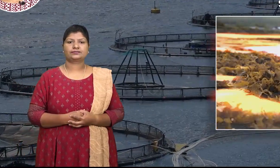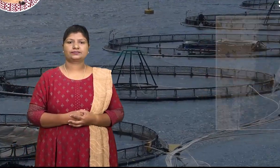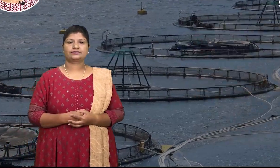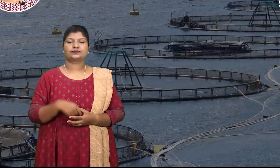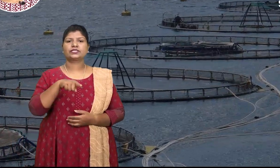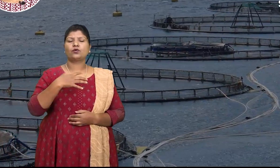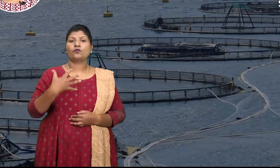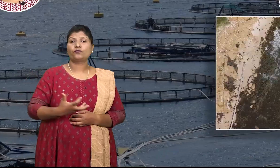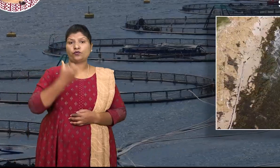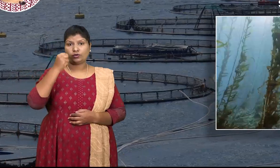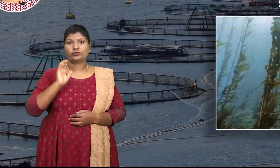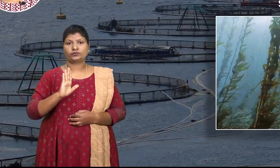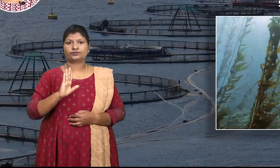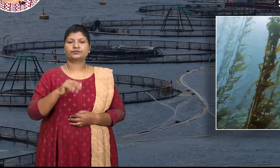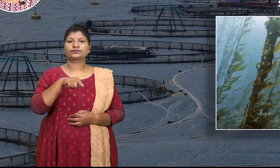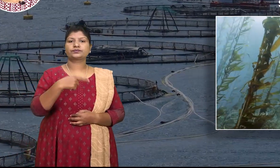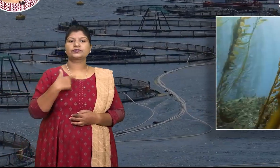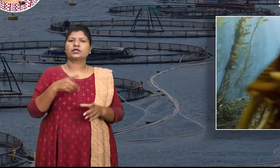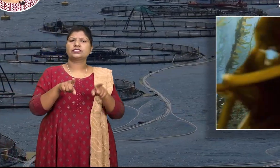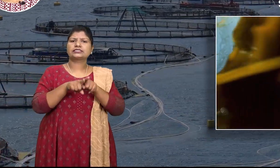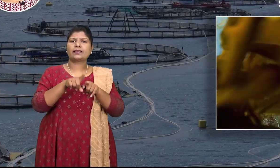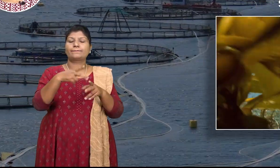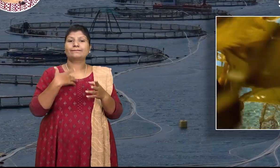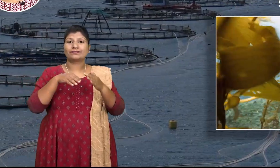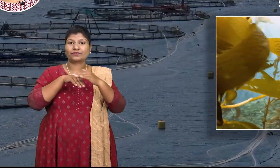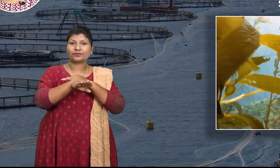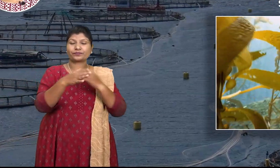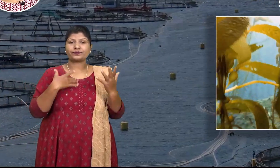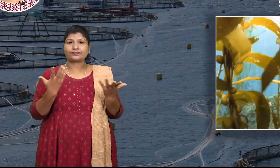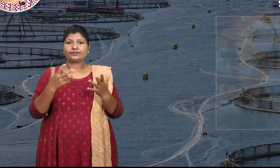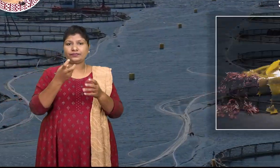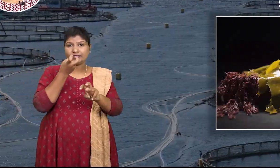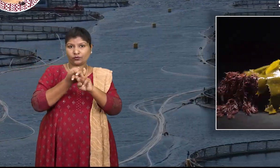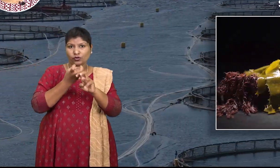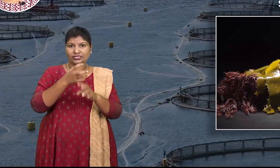are found along the rocky intertidal